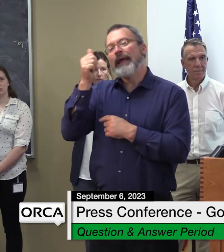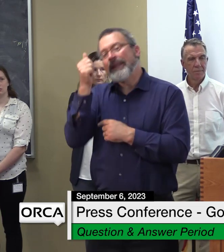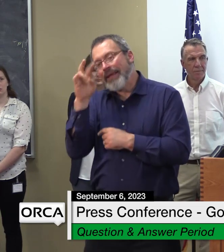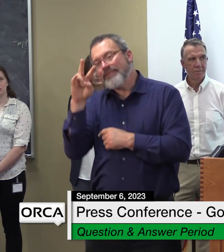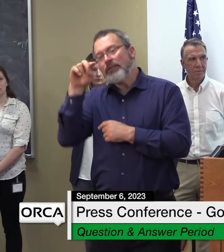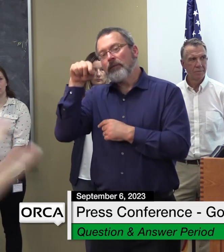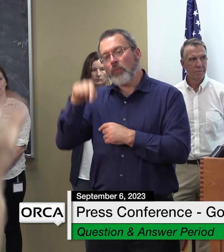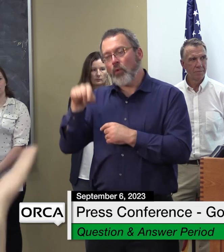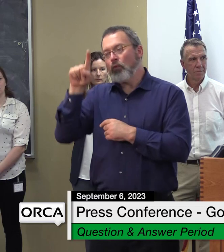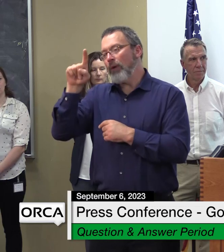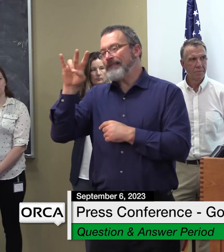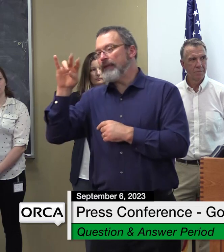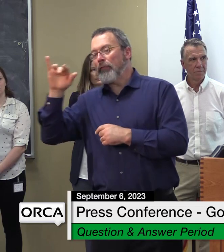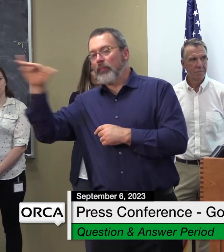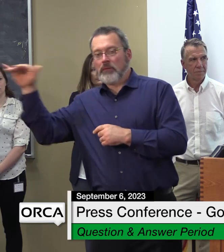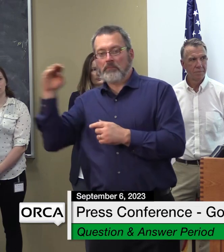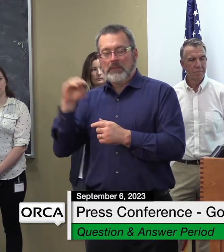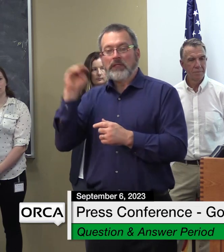$17.160 million has been